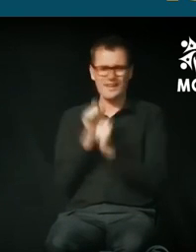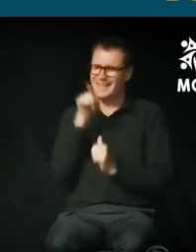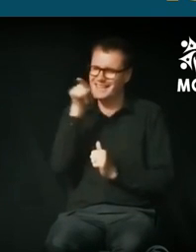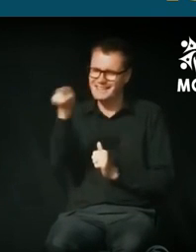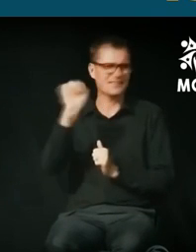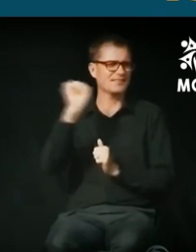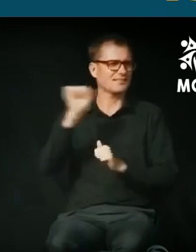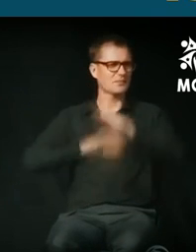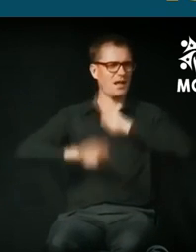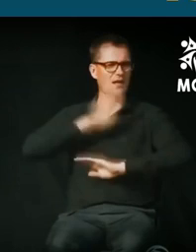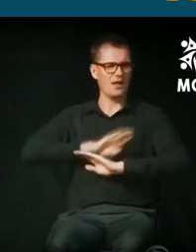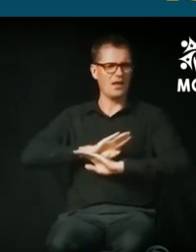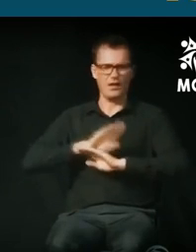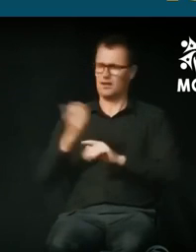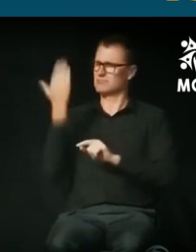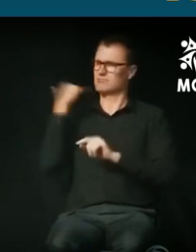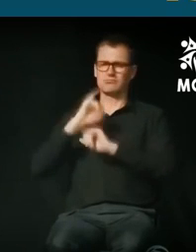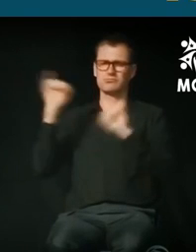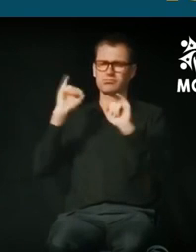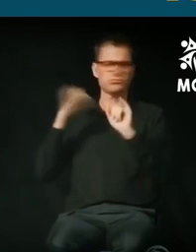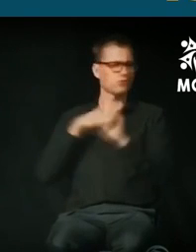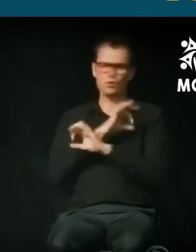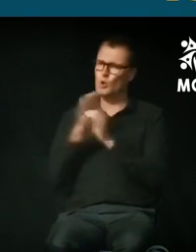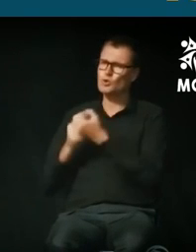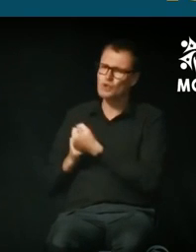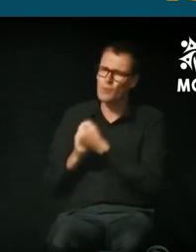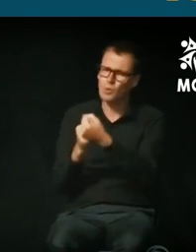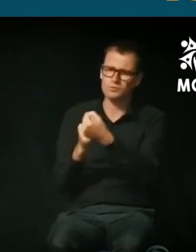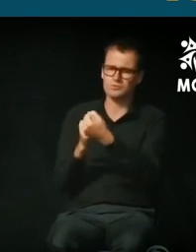done. I don't support what he has done.